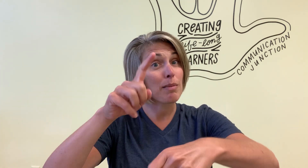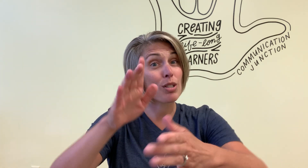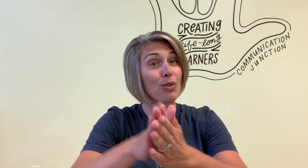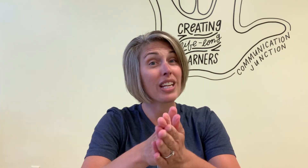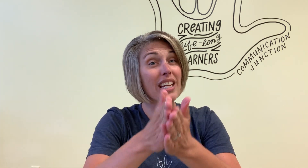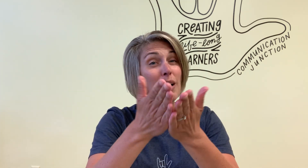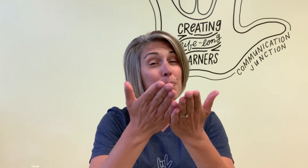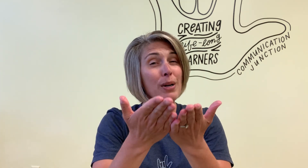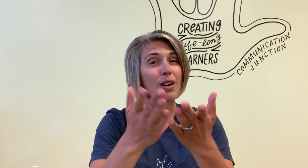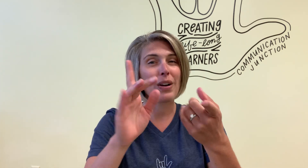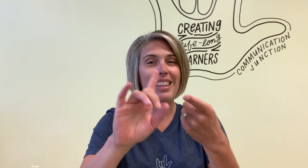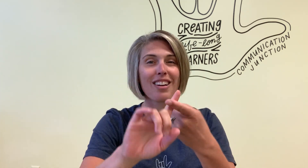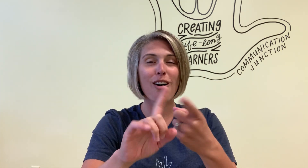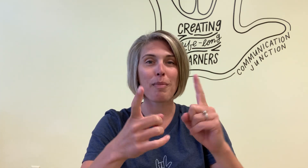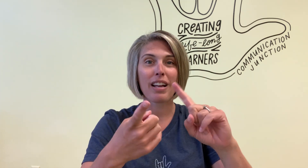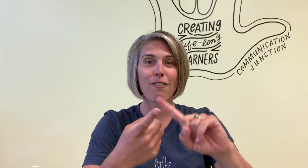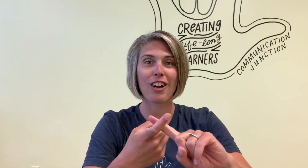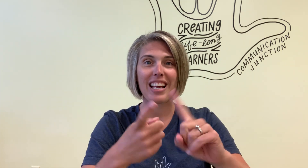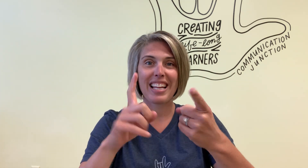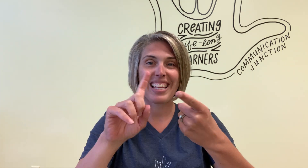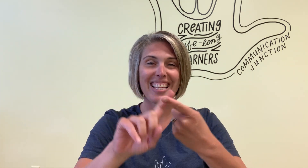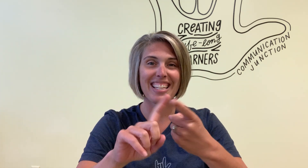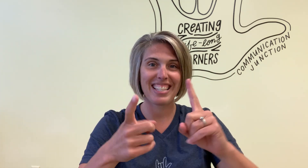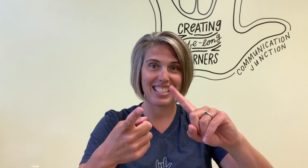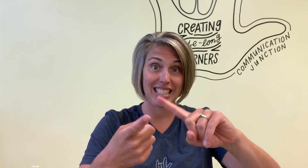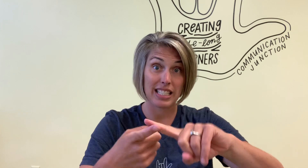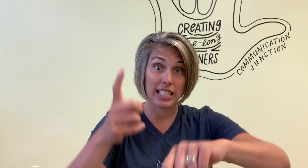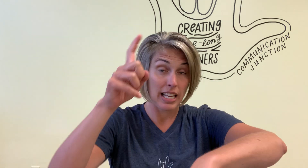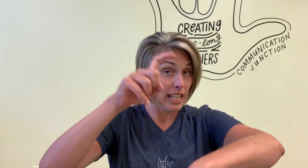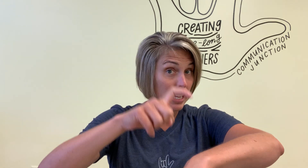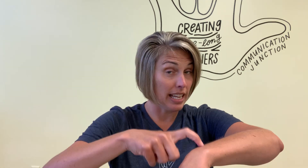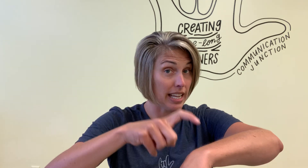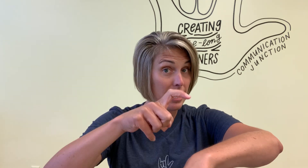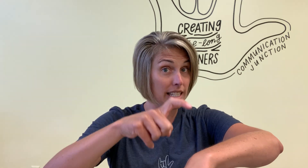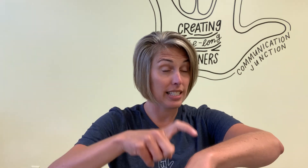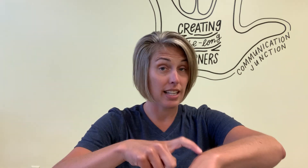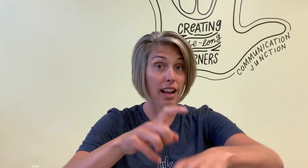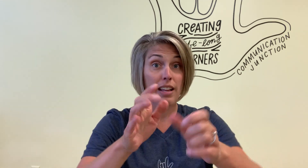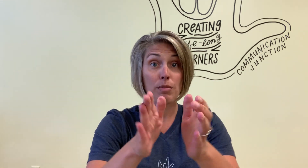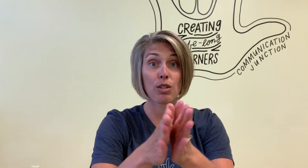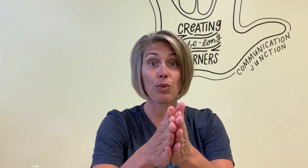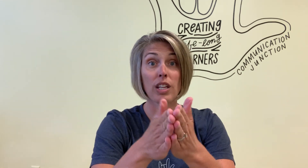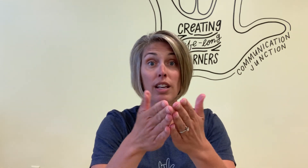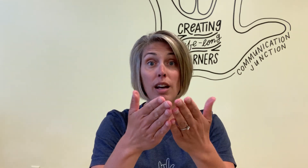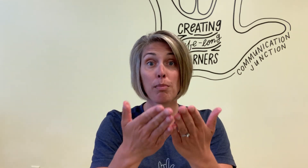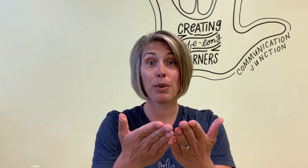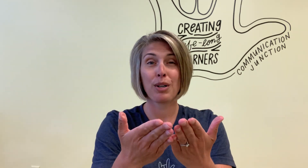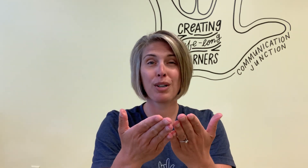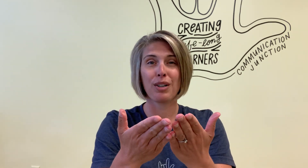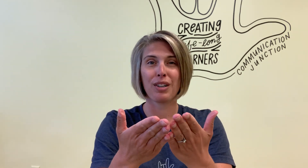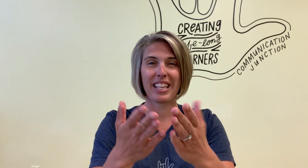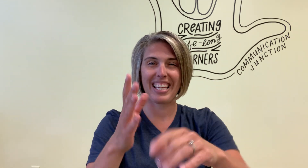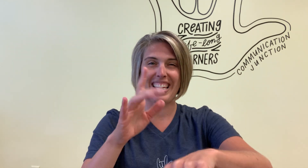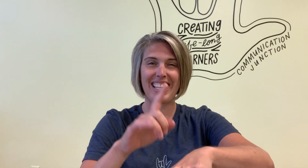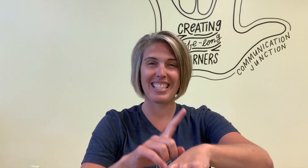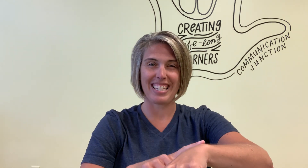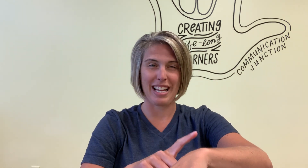to read a book with all my friends. It is time to read a book. It is